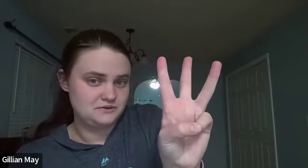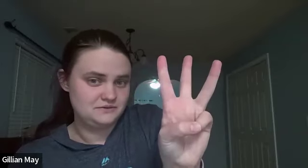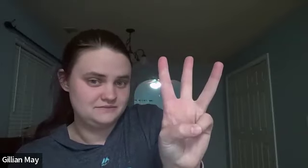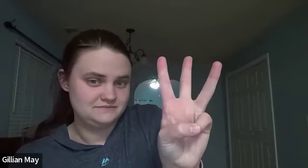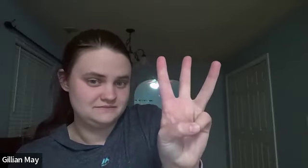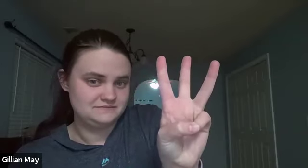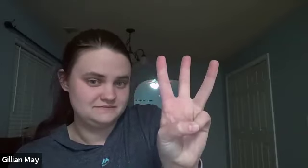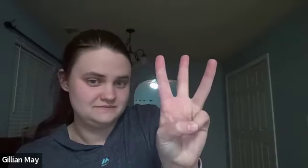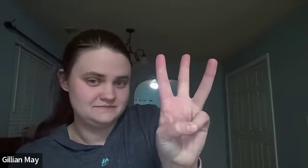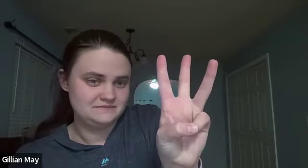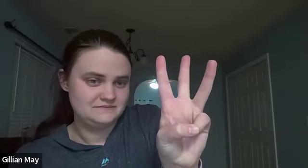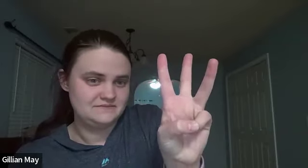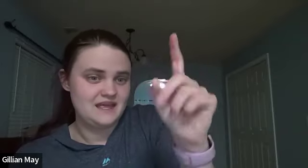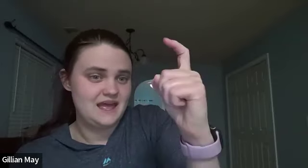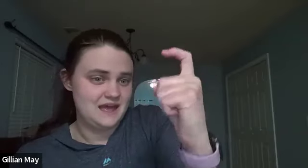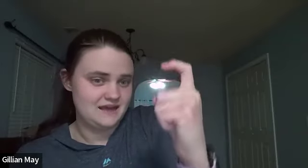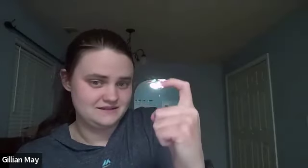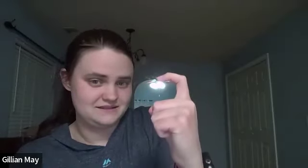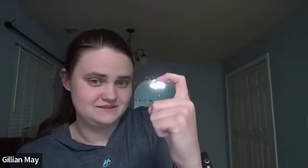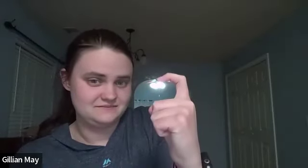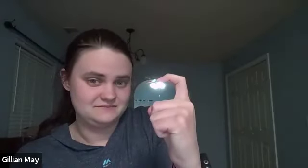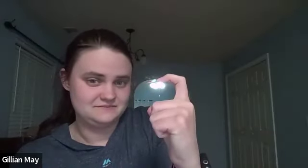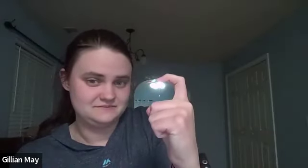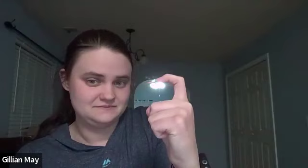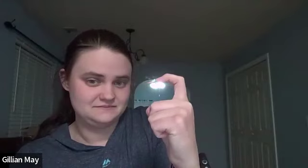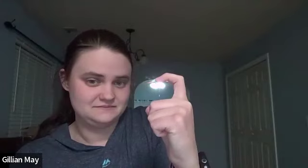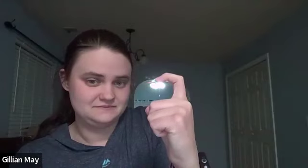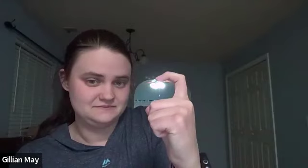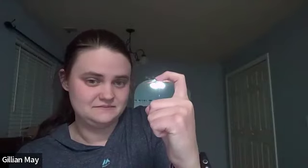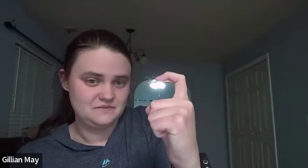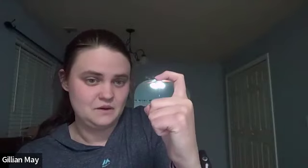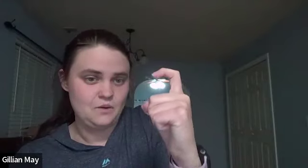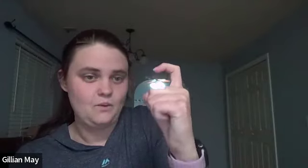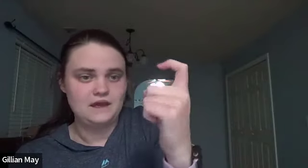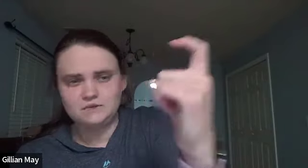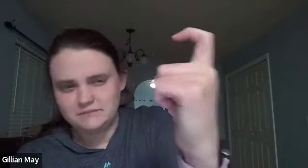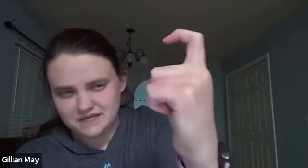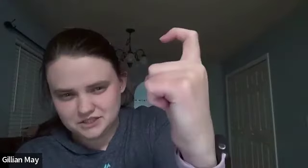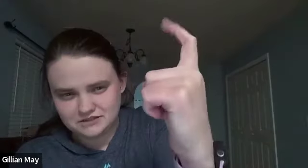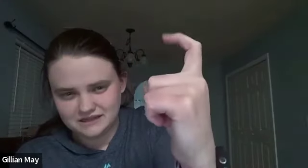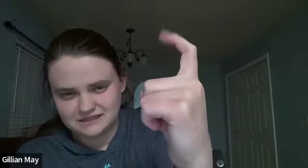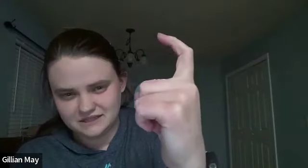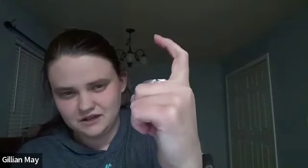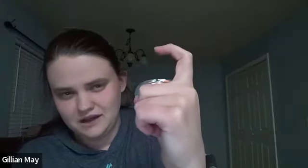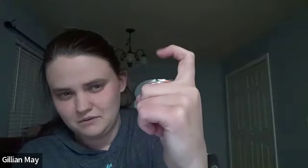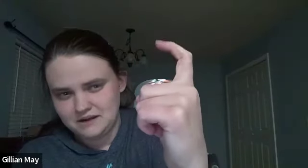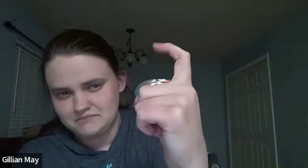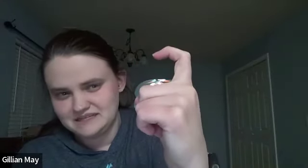W. X. And you want to make sure, like I said, you kind of want to bend it